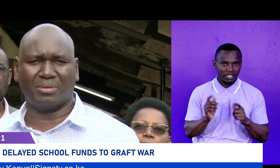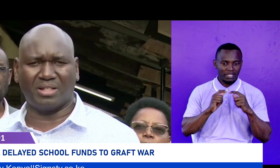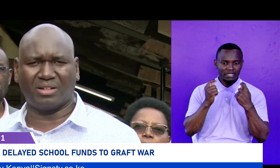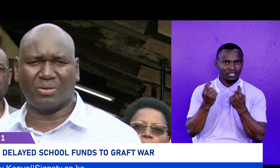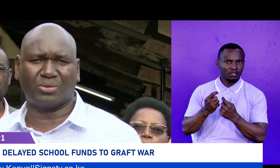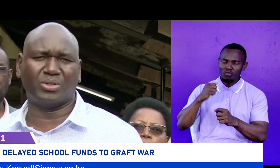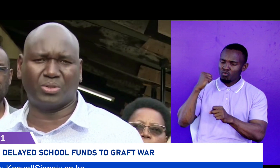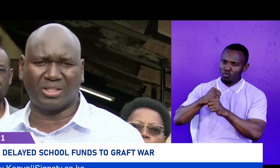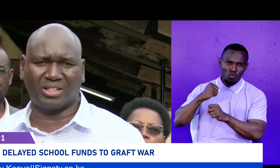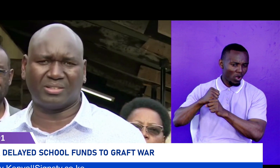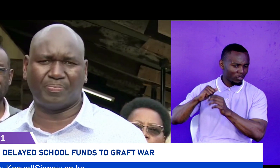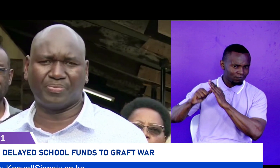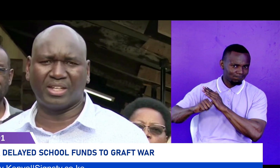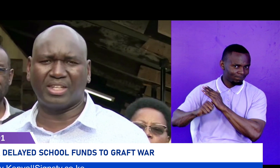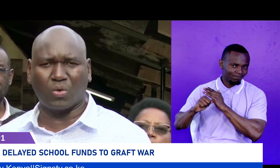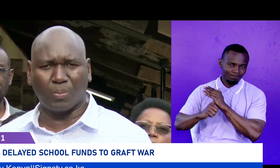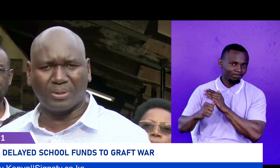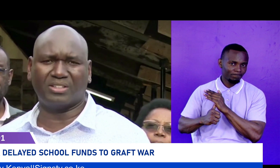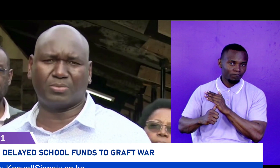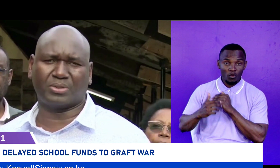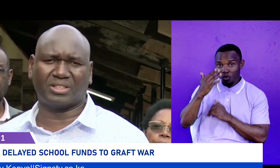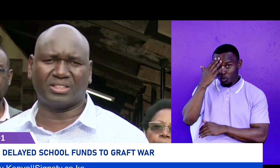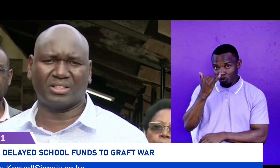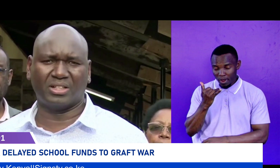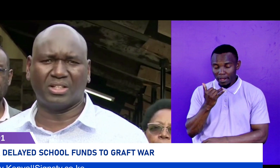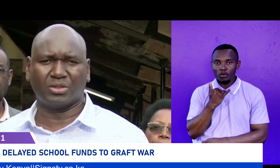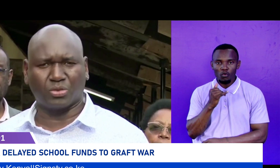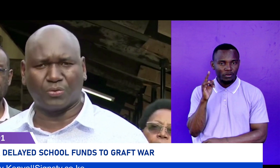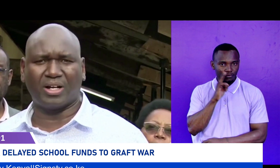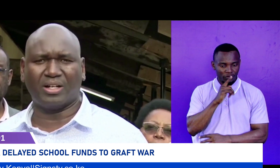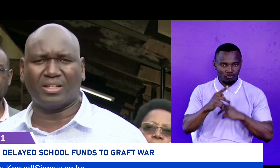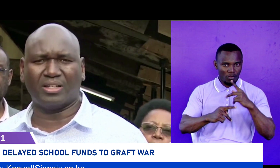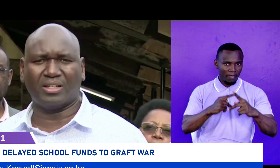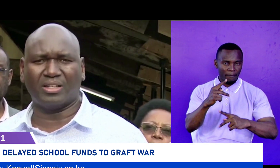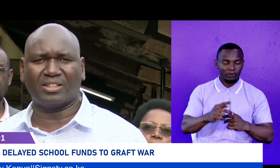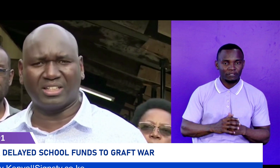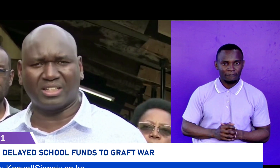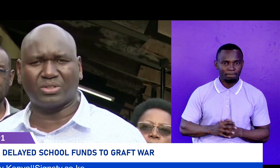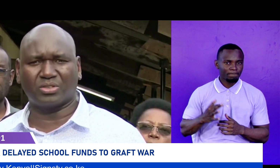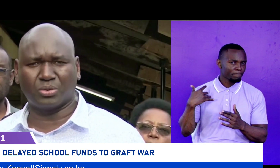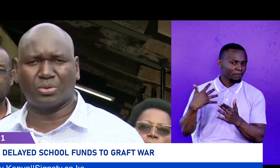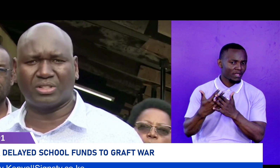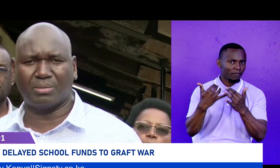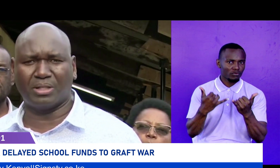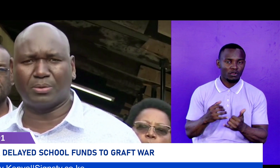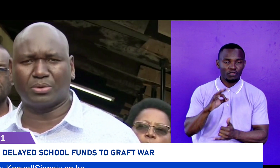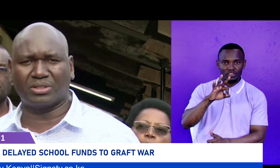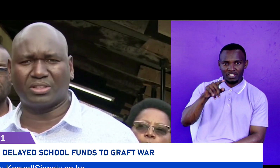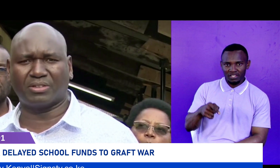midnight oil to ensure that they complete this process. So far, 3,000 schools have been able to receive